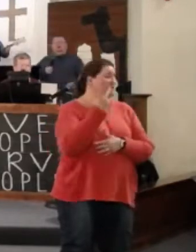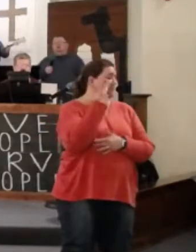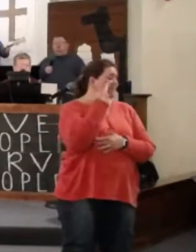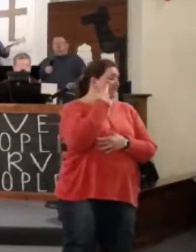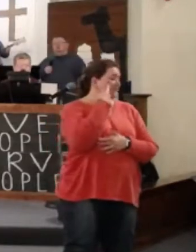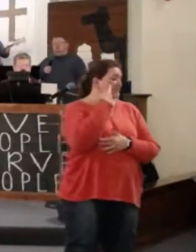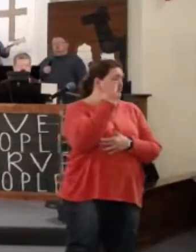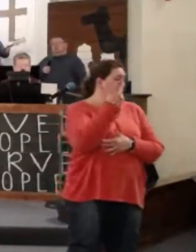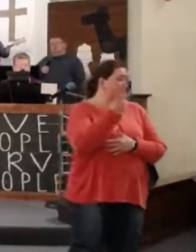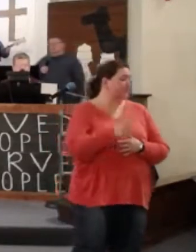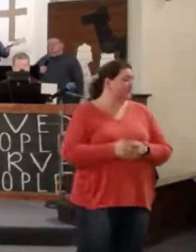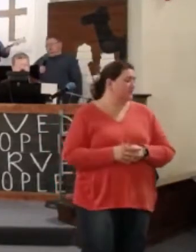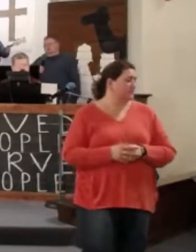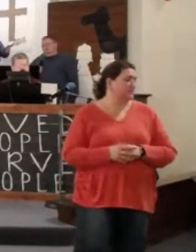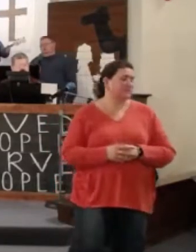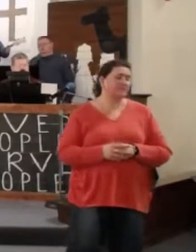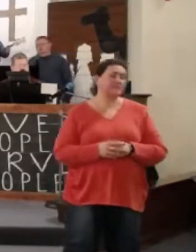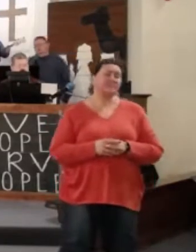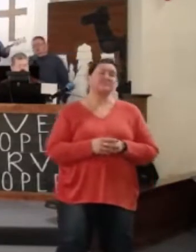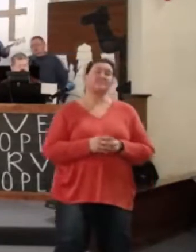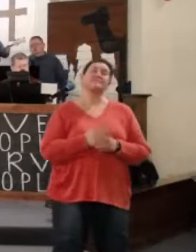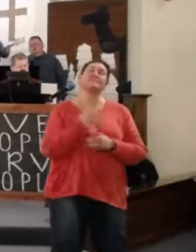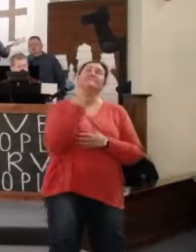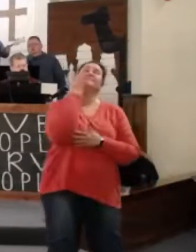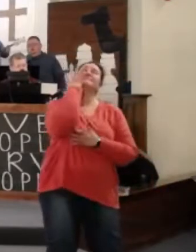let me see